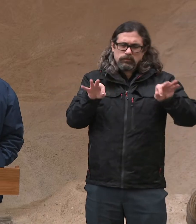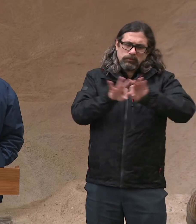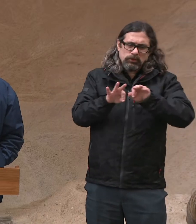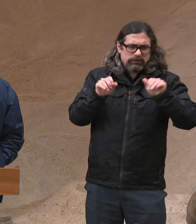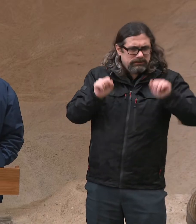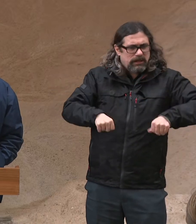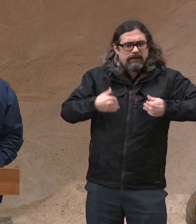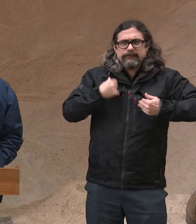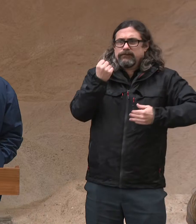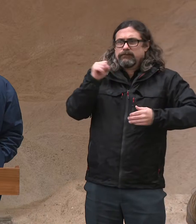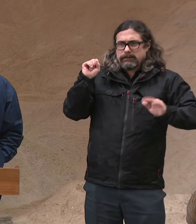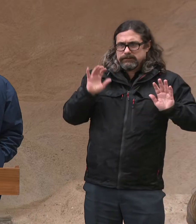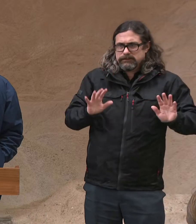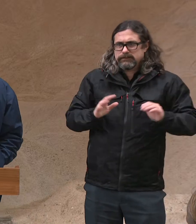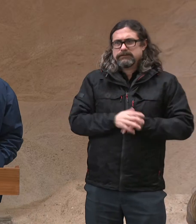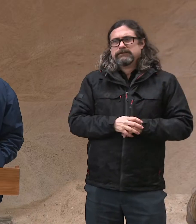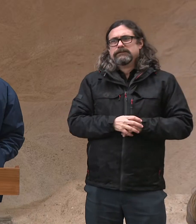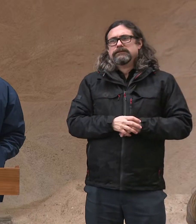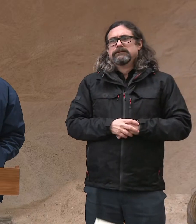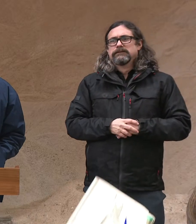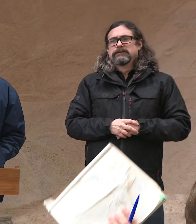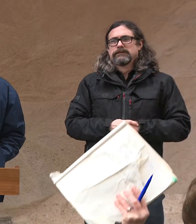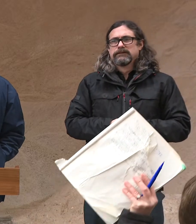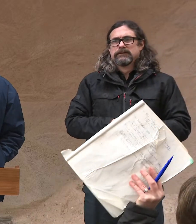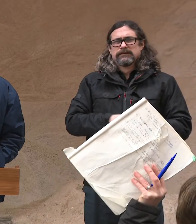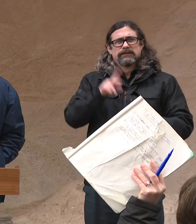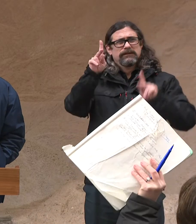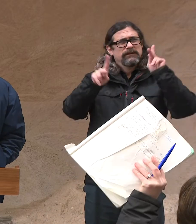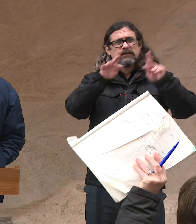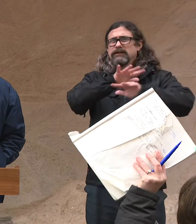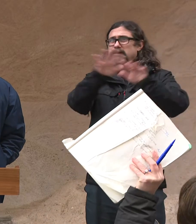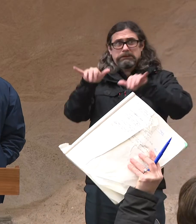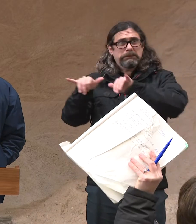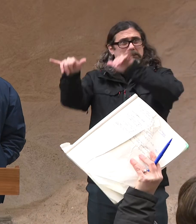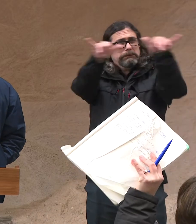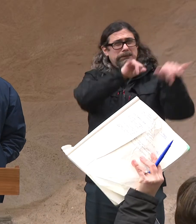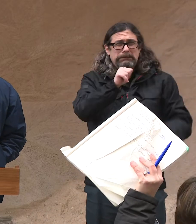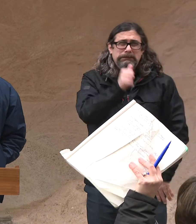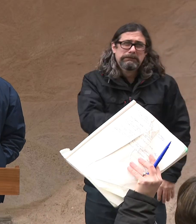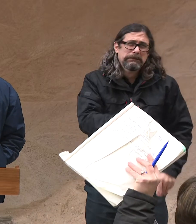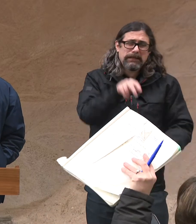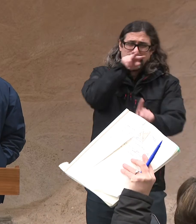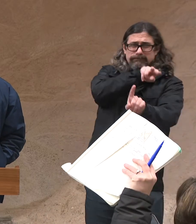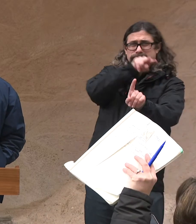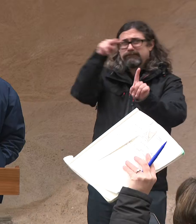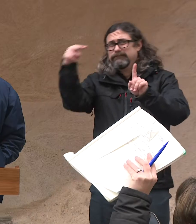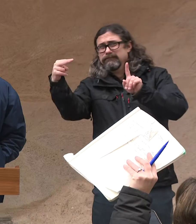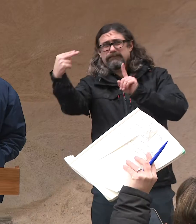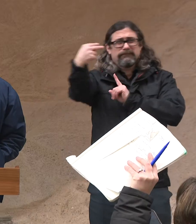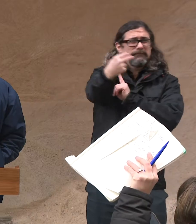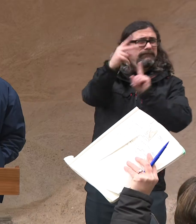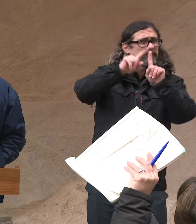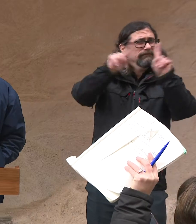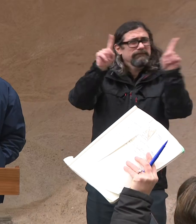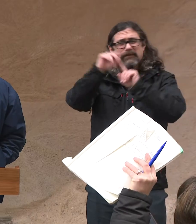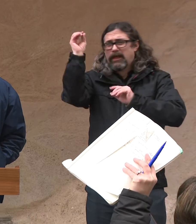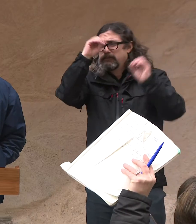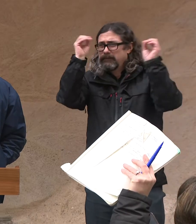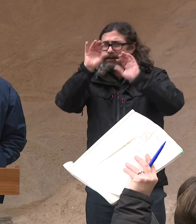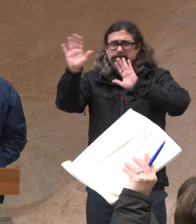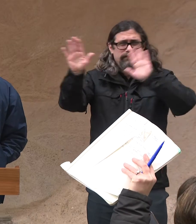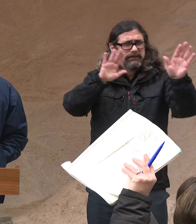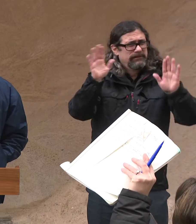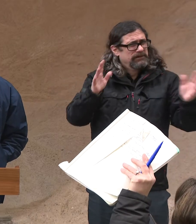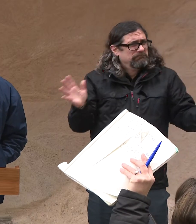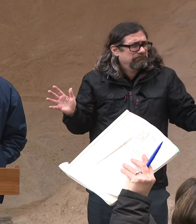so people are going to be protesting no matter what you do. There's going to be protesting. And again, I'm looking forward to the